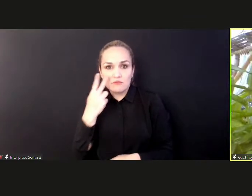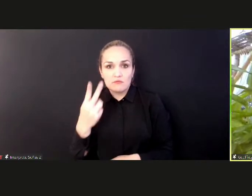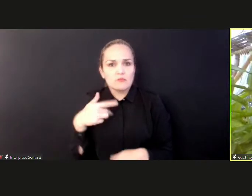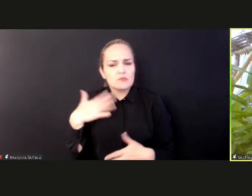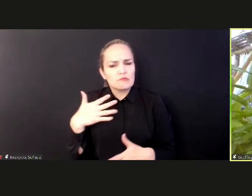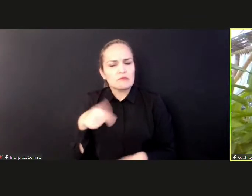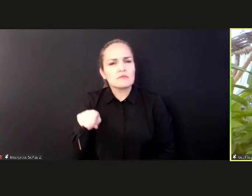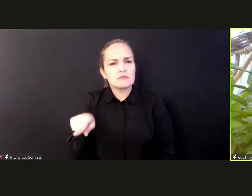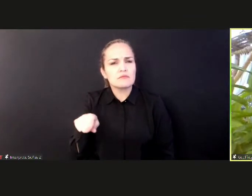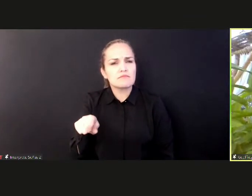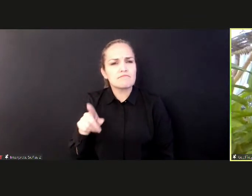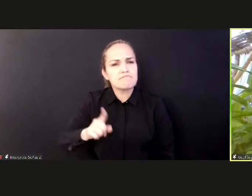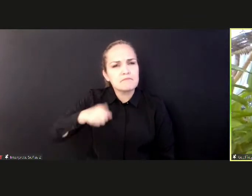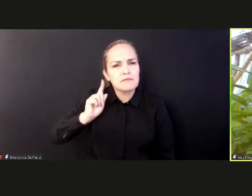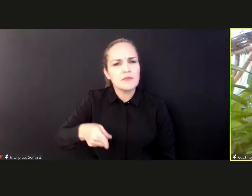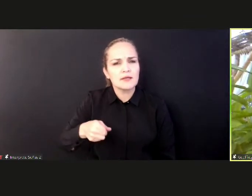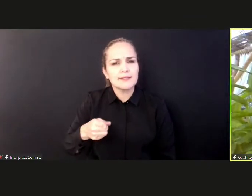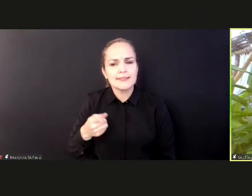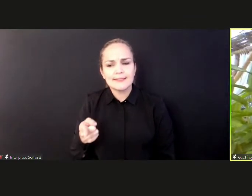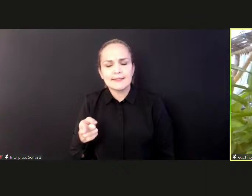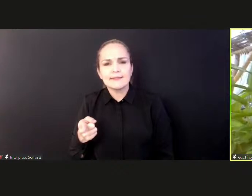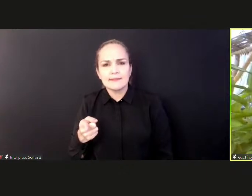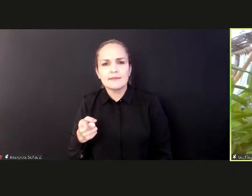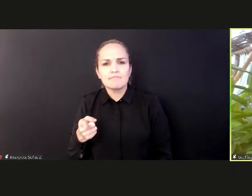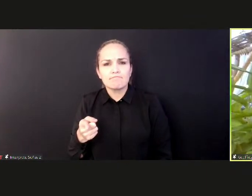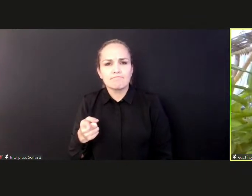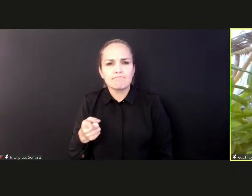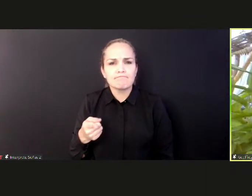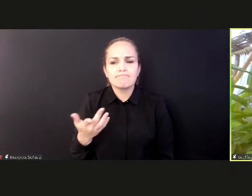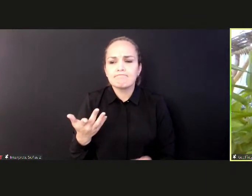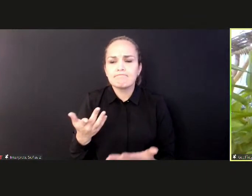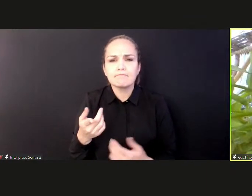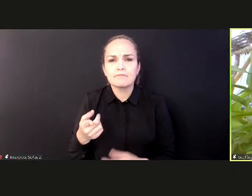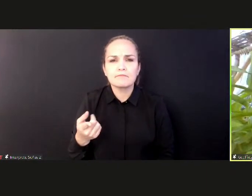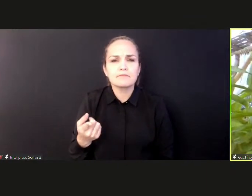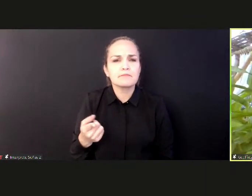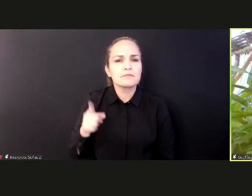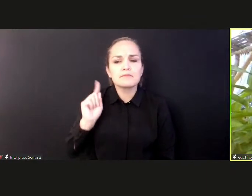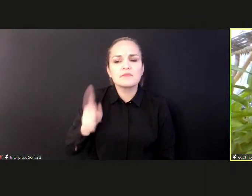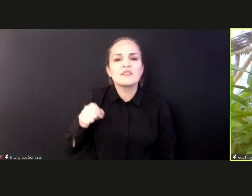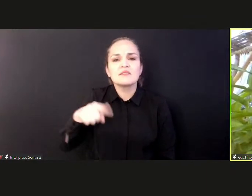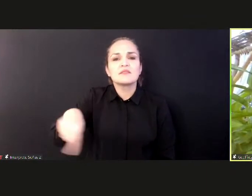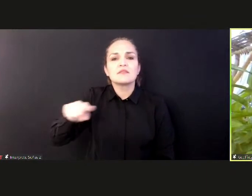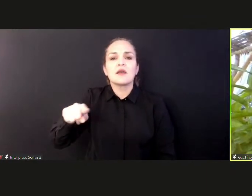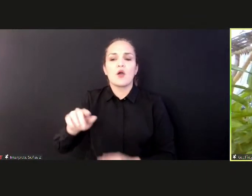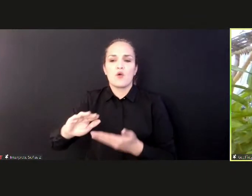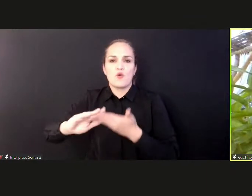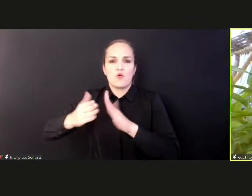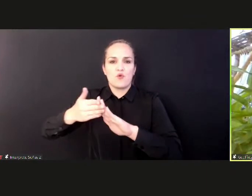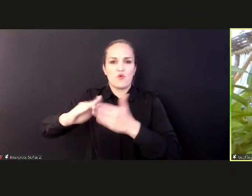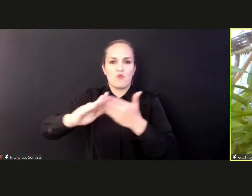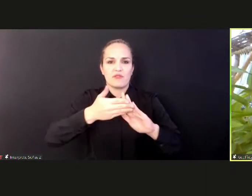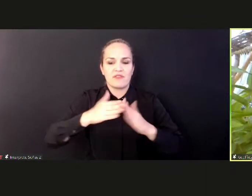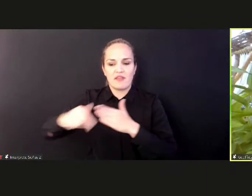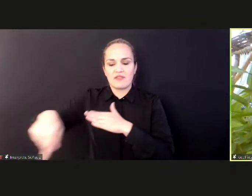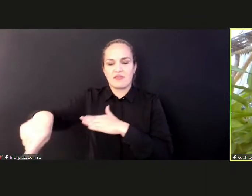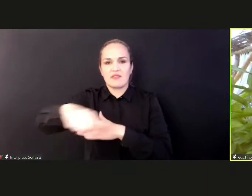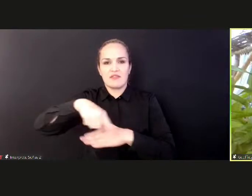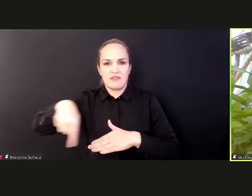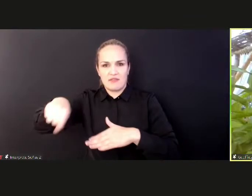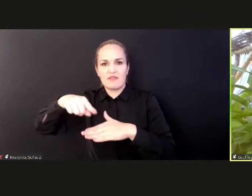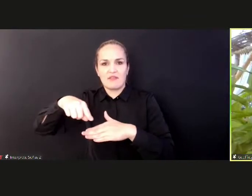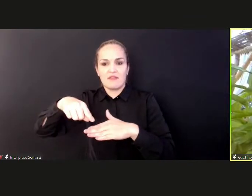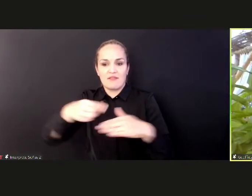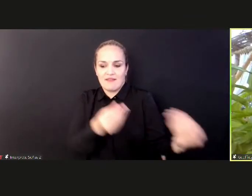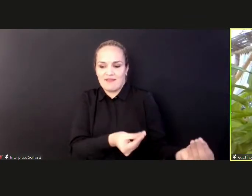sustainability of some of these projects. So having said that, I think it's important to note that unfortunately, a number of these